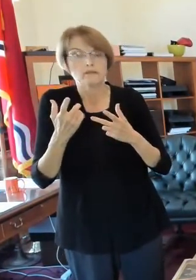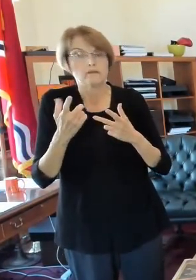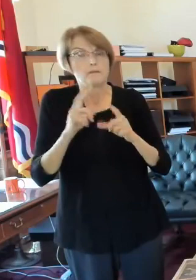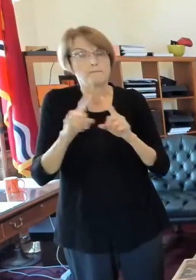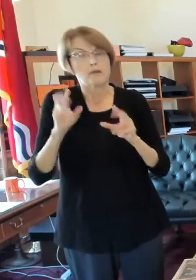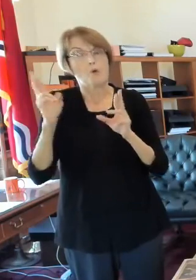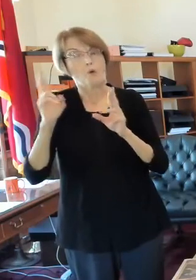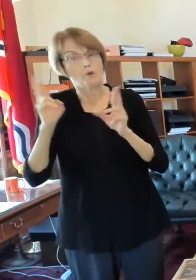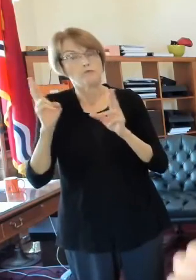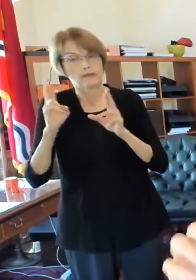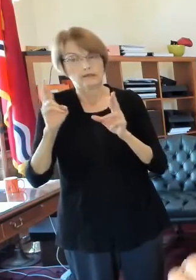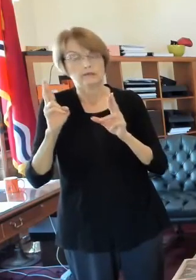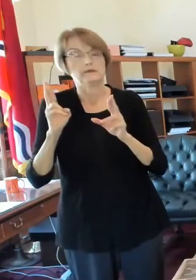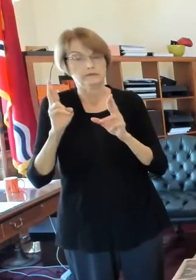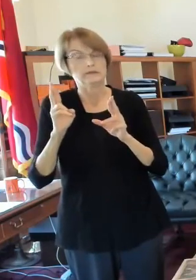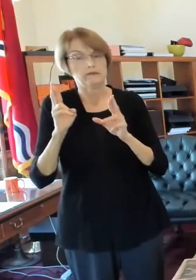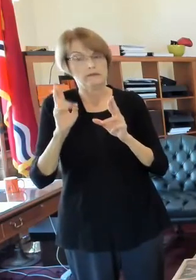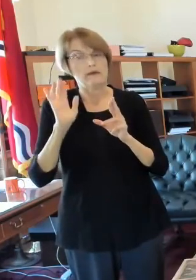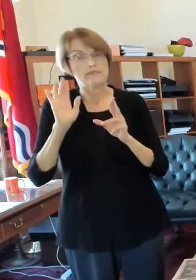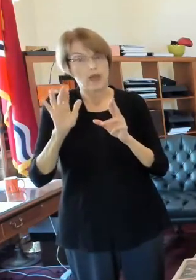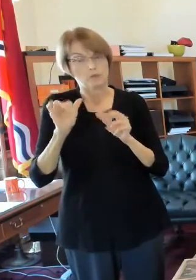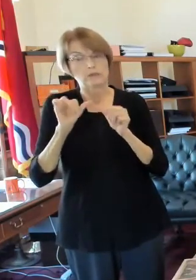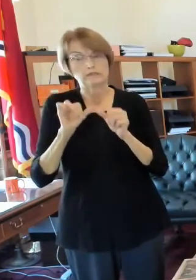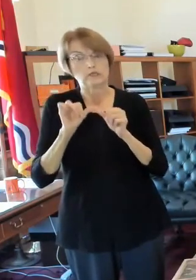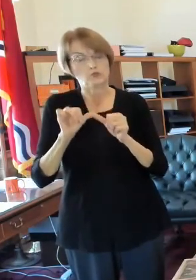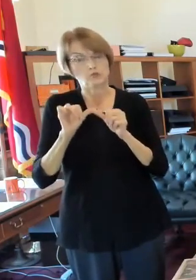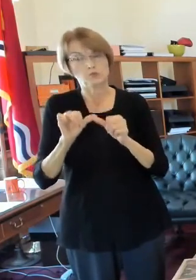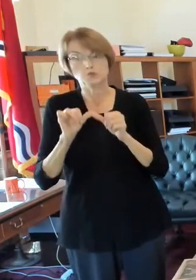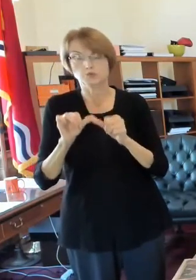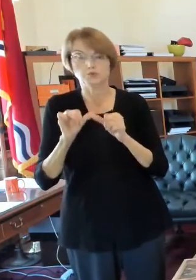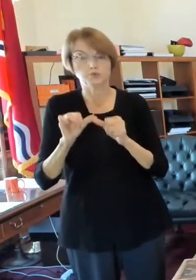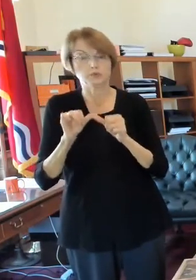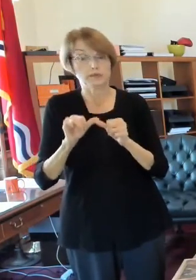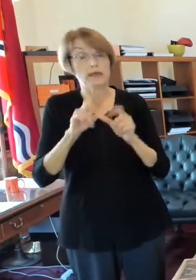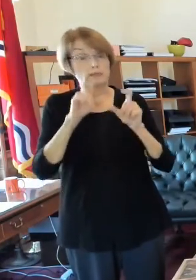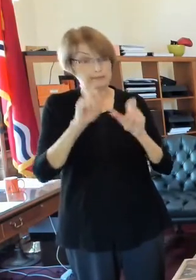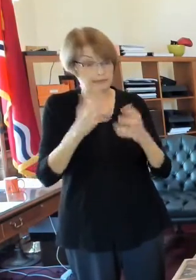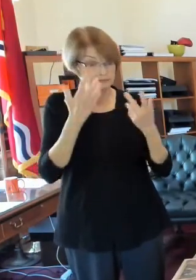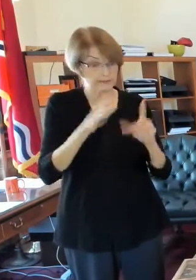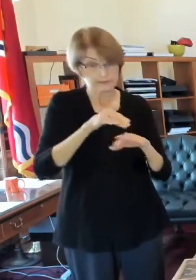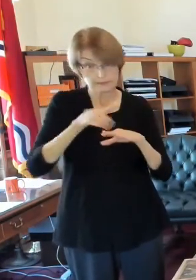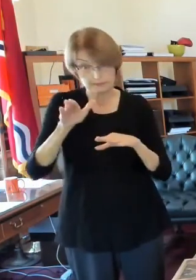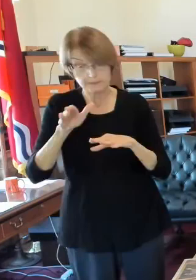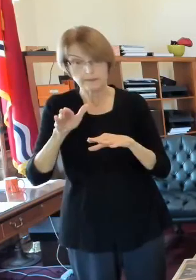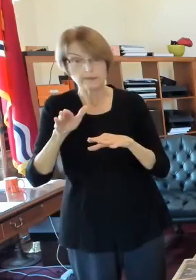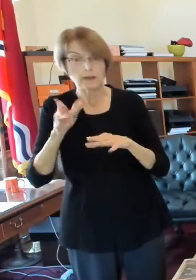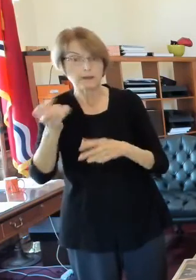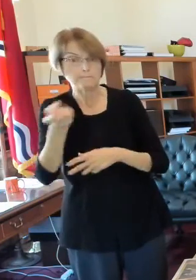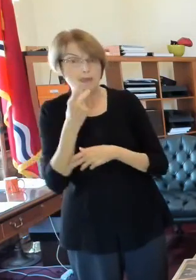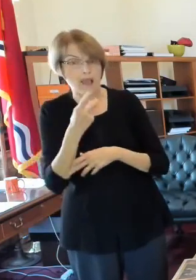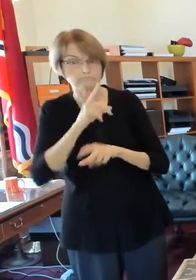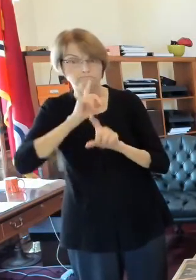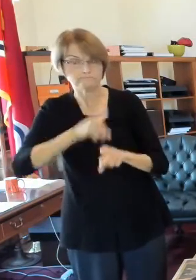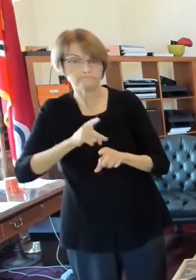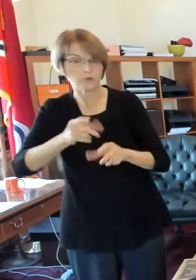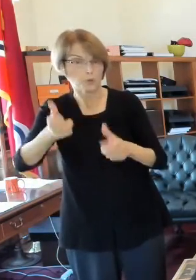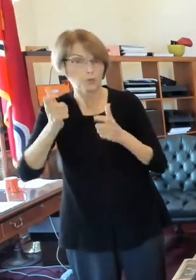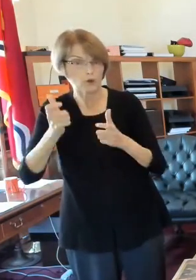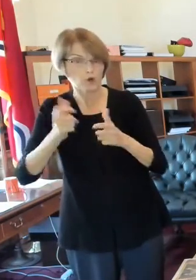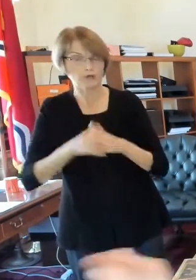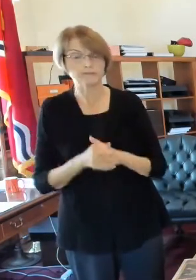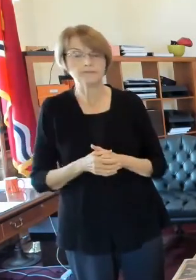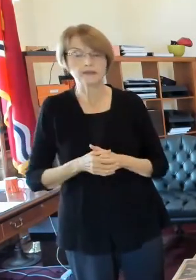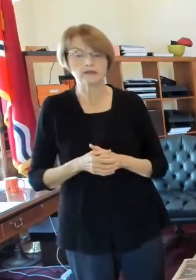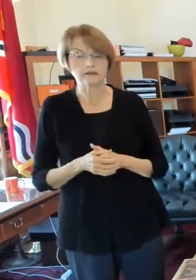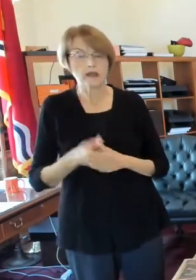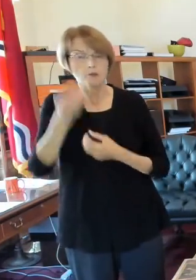a continuing trend that the results are coming back more quickly. Because as we've said a lot of times,